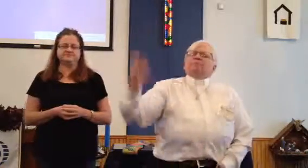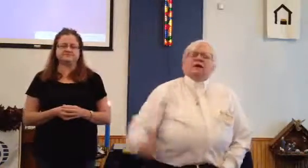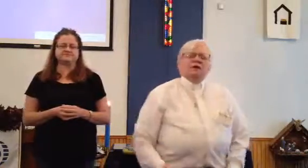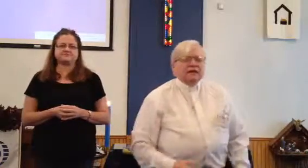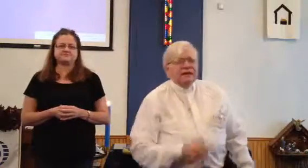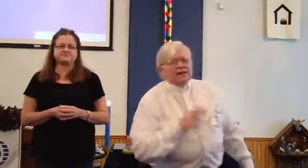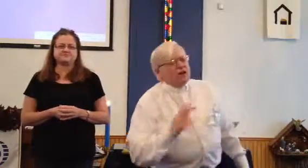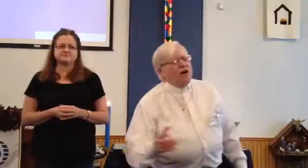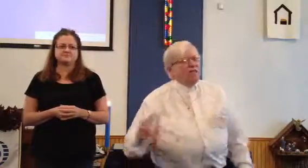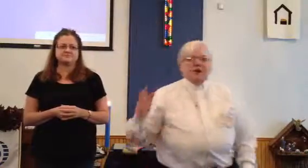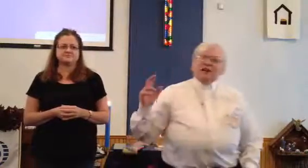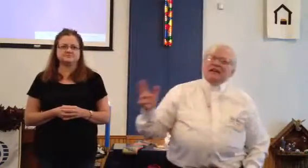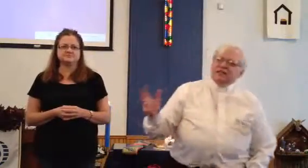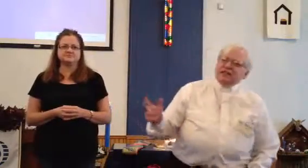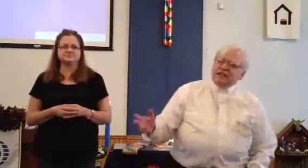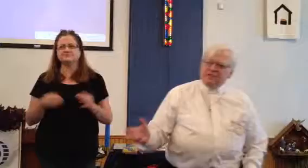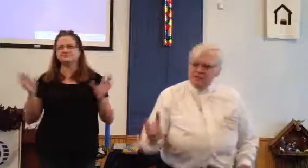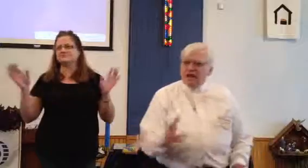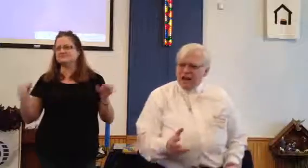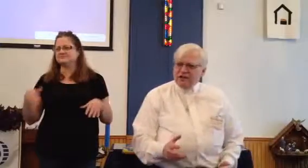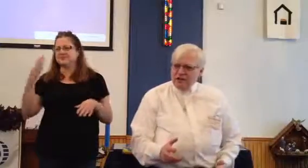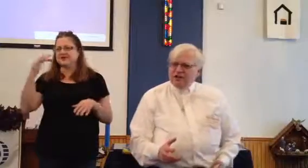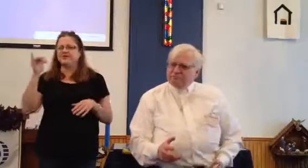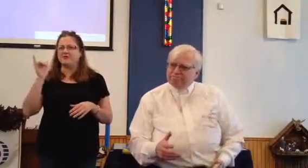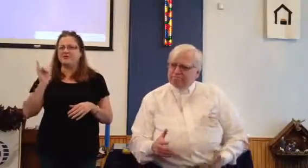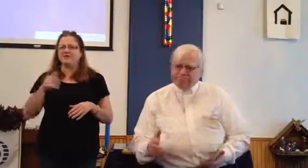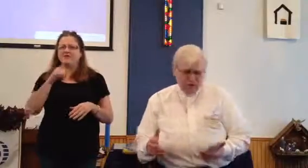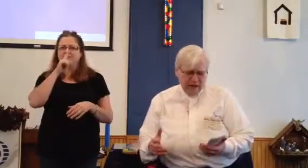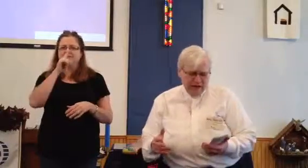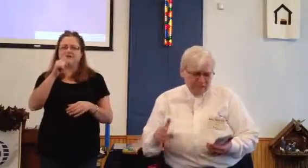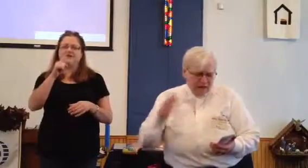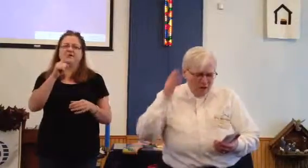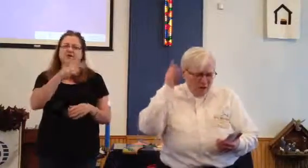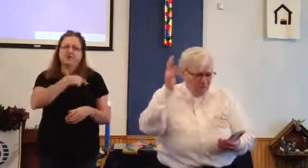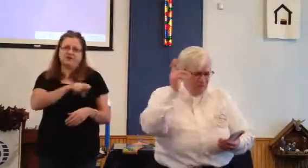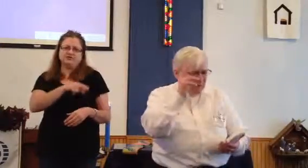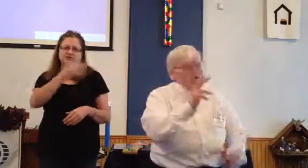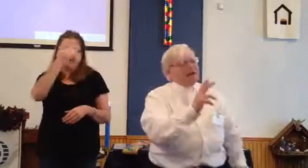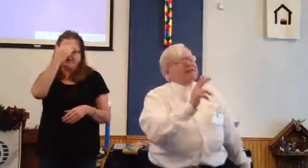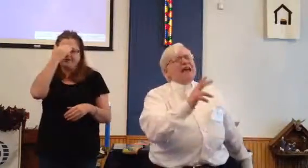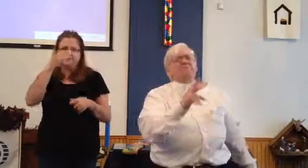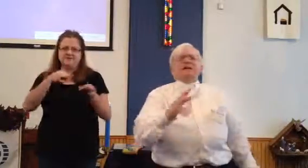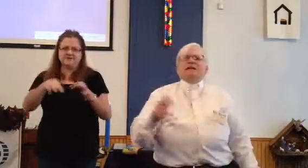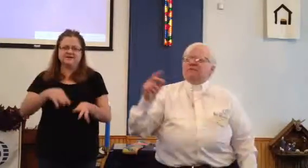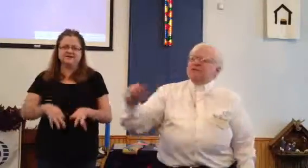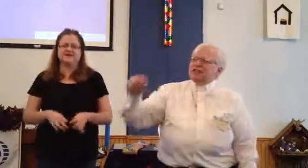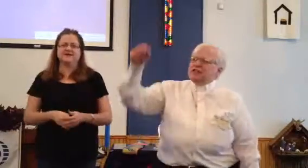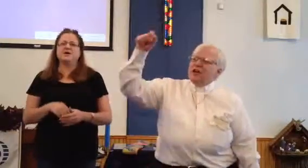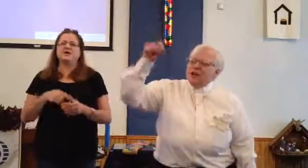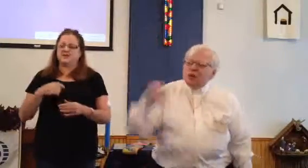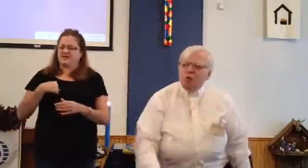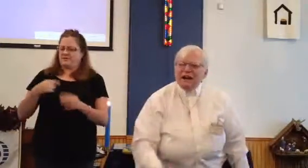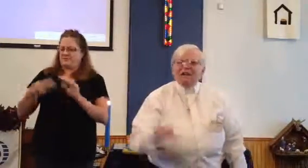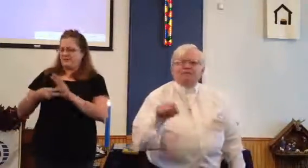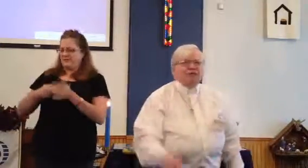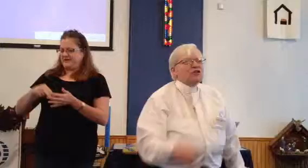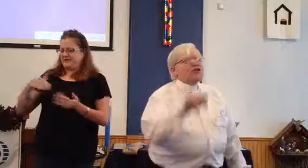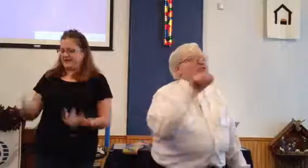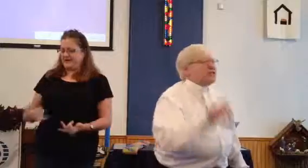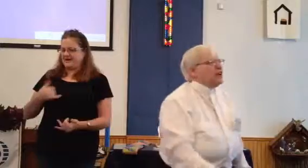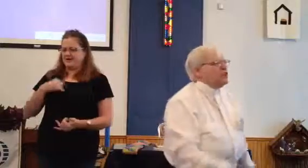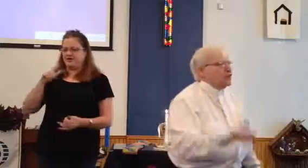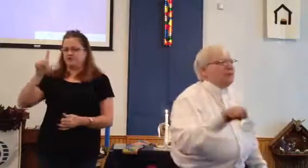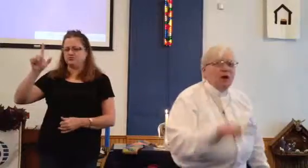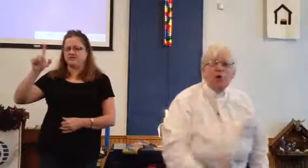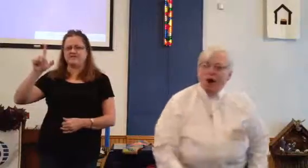So, now that's all very interesting theology. Okay? But what does that mean for us in